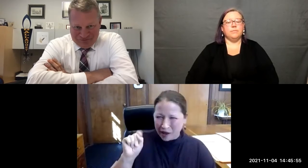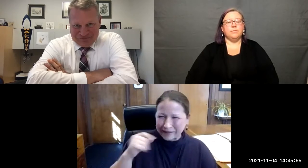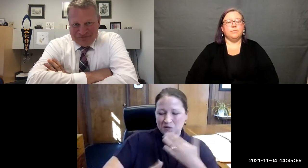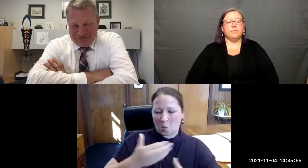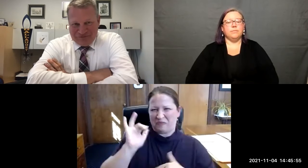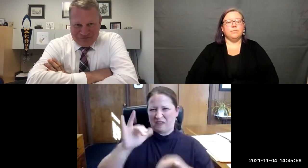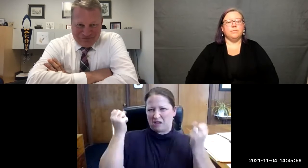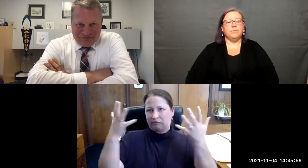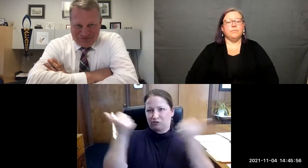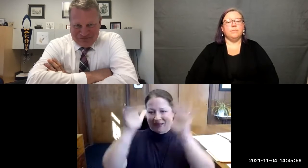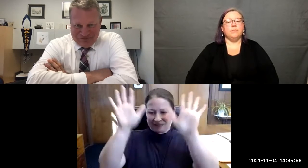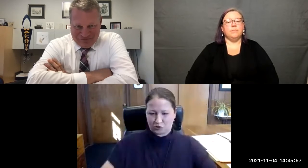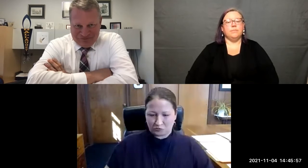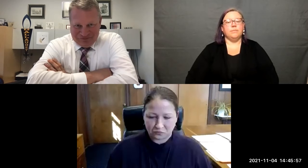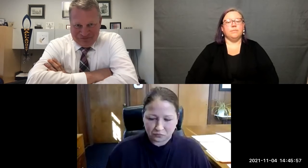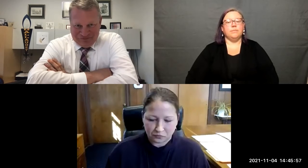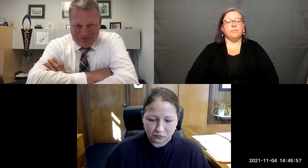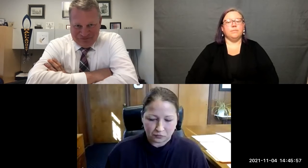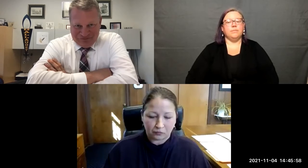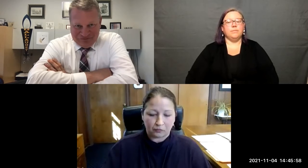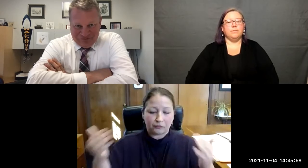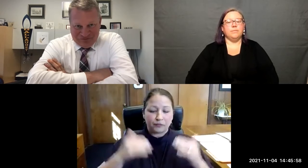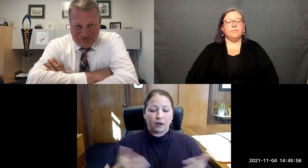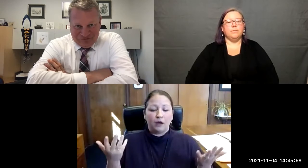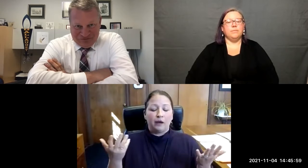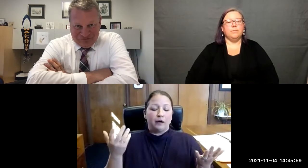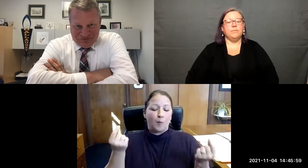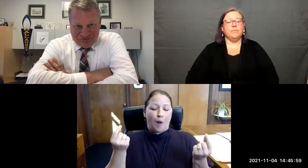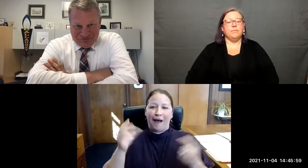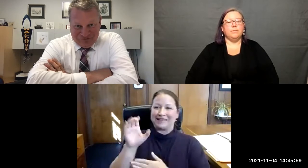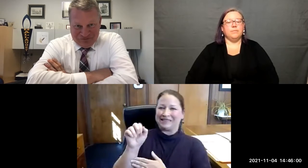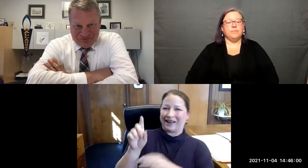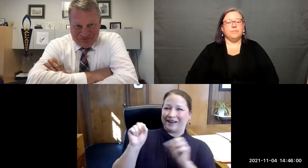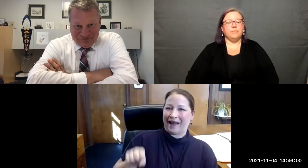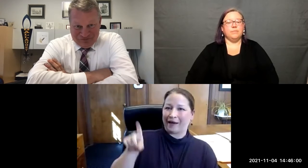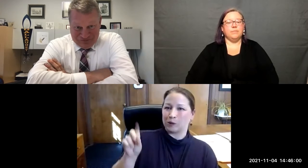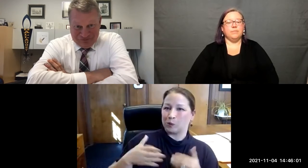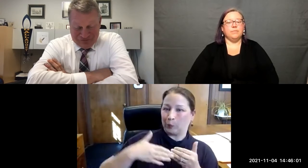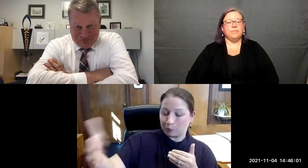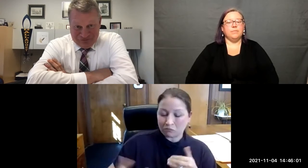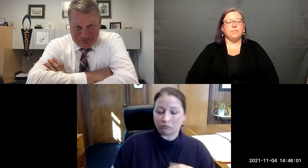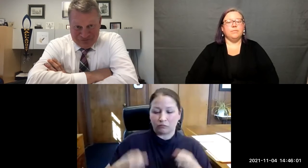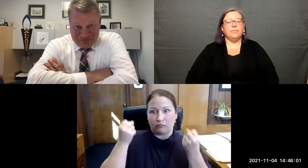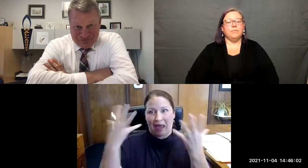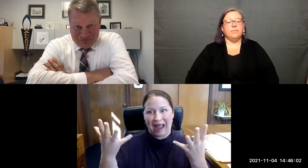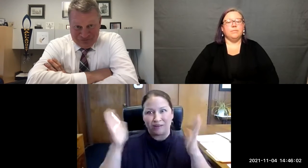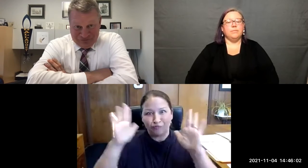yet. It's something we're working on. There's progress that needs to be done. So there was a lot of challenges and talked about in terms of that. Next, in terms of